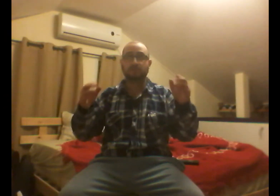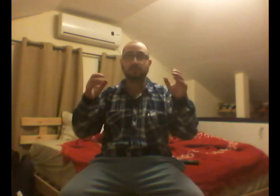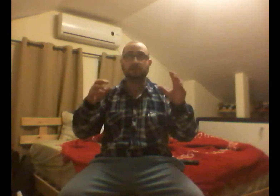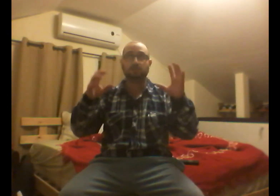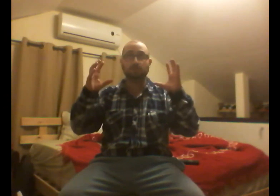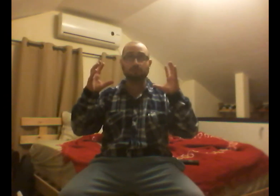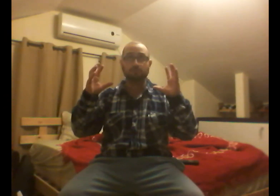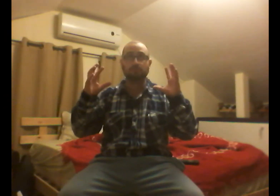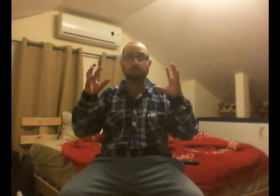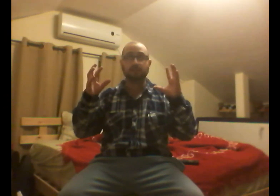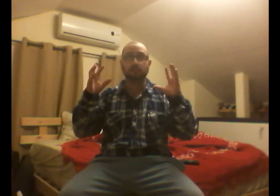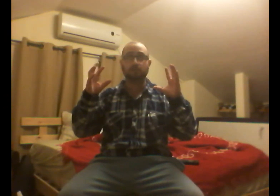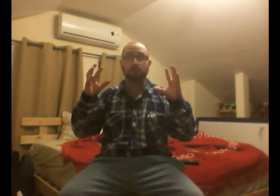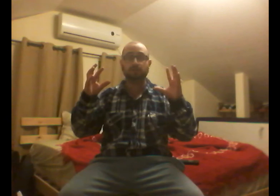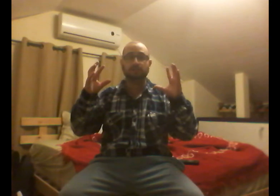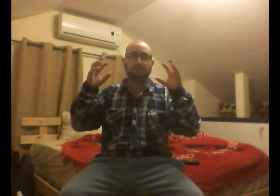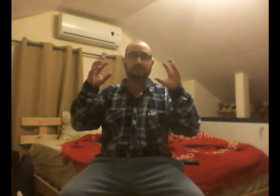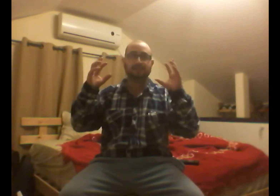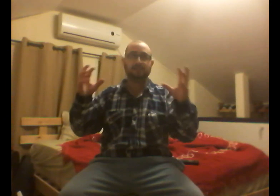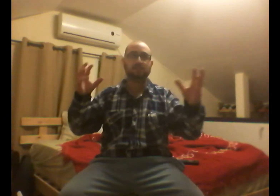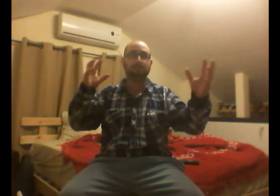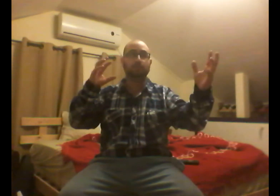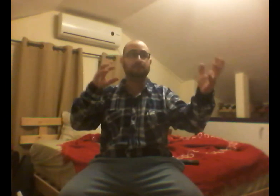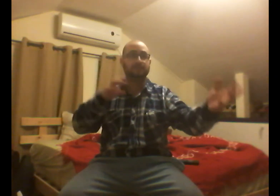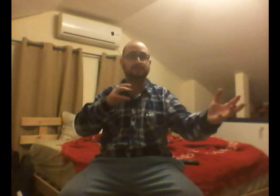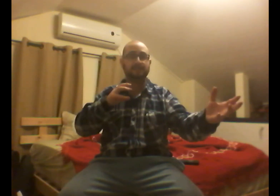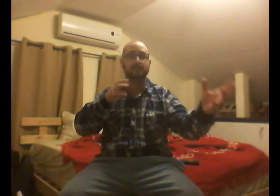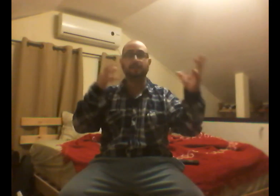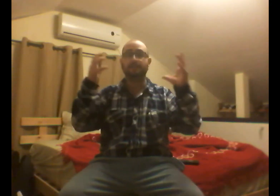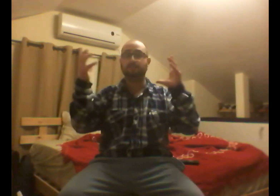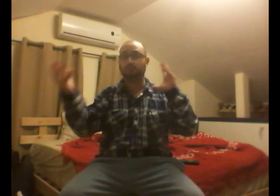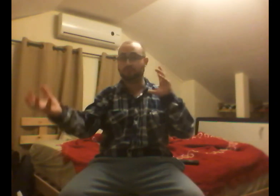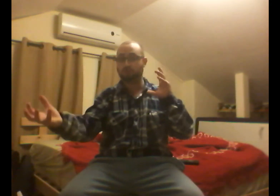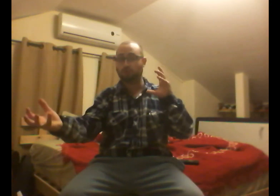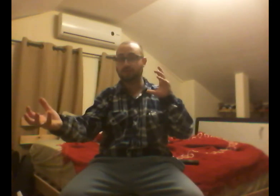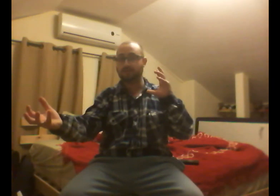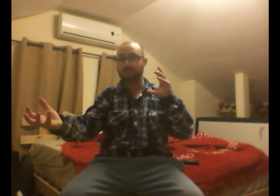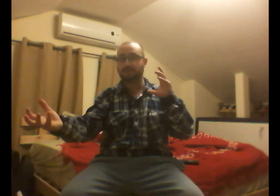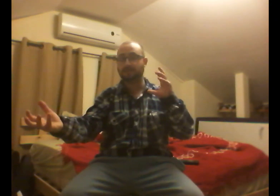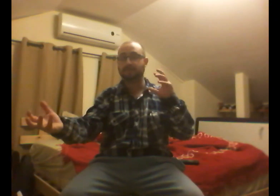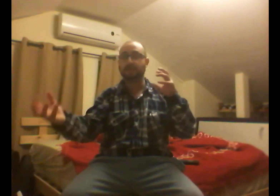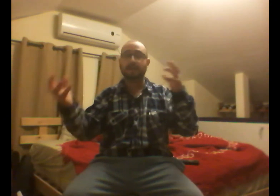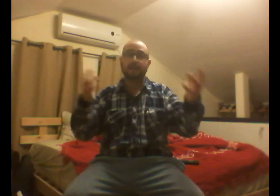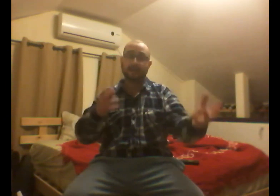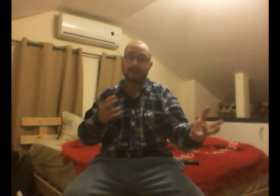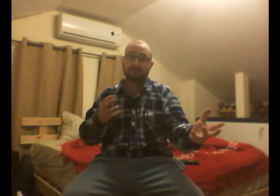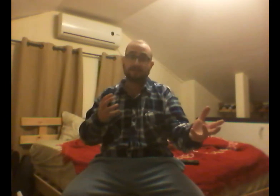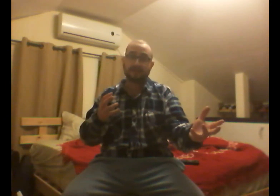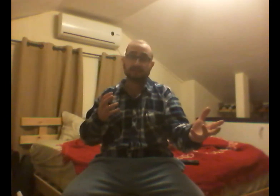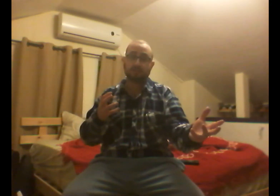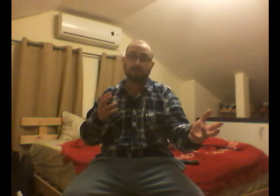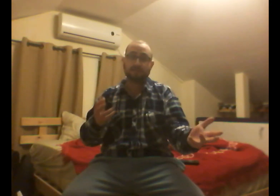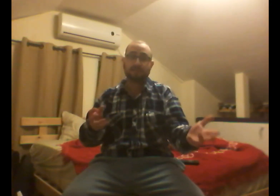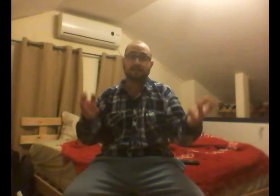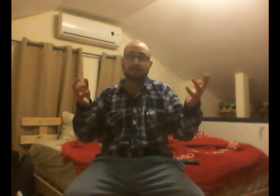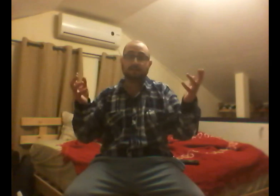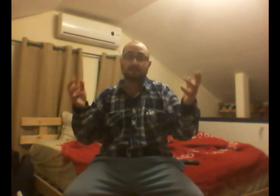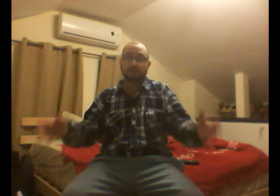such a really good attention to both detail and both storytelling and fan service that really